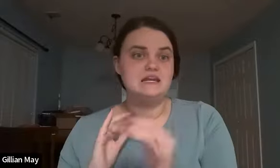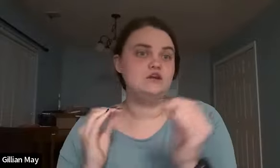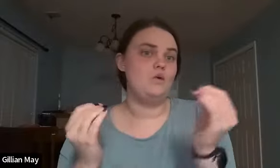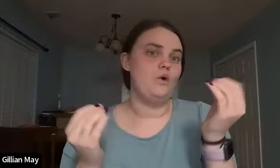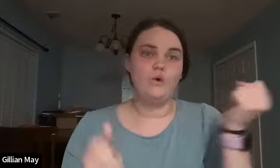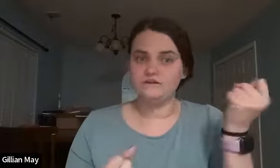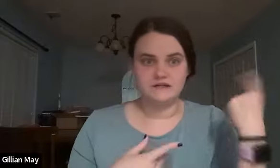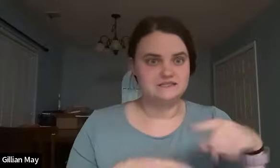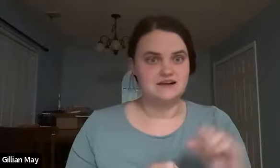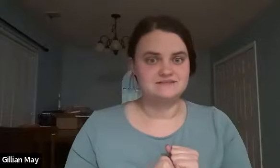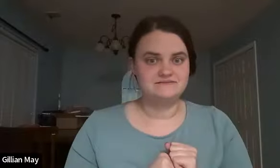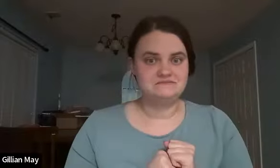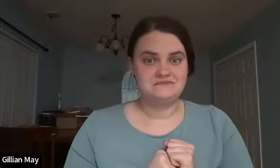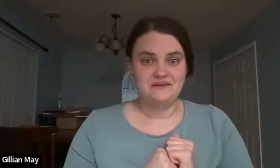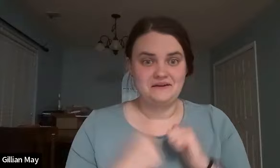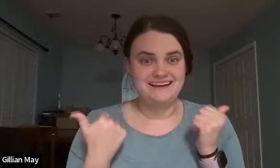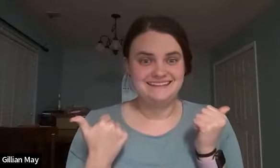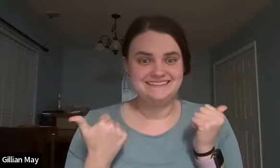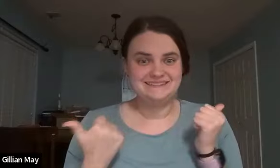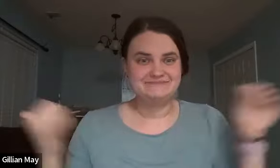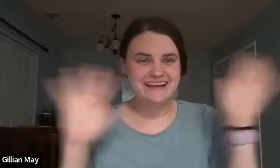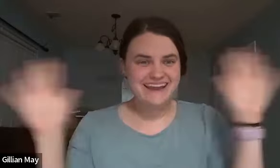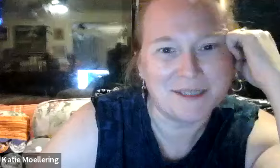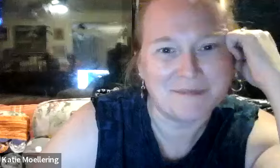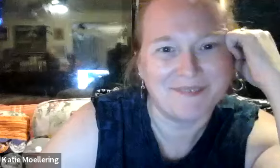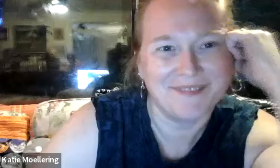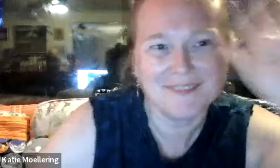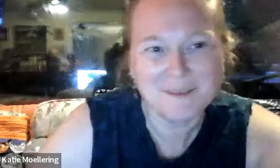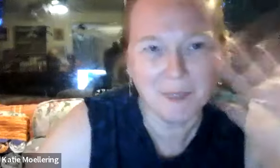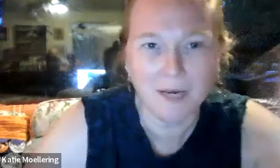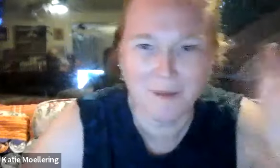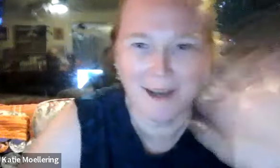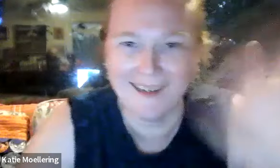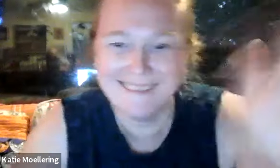Katie or hold it for next class. All right. Awesome. Bye, guys. Bye, everybody.